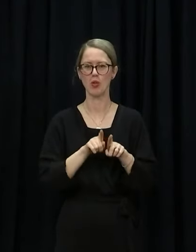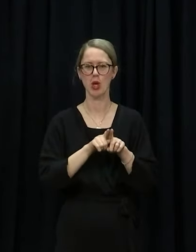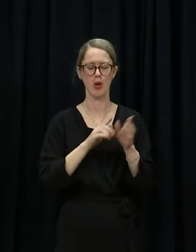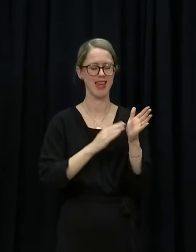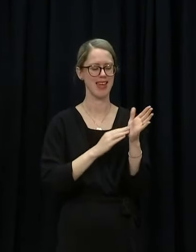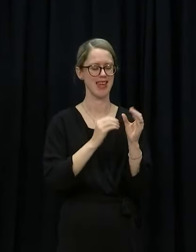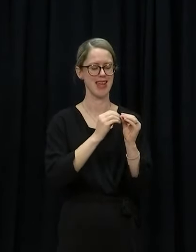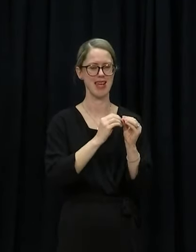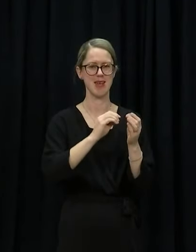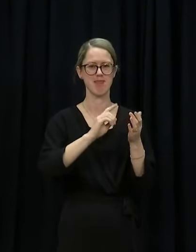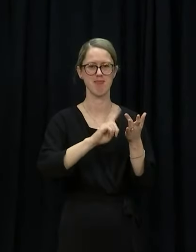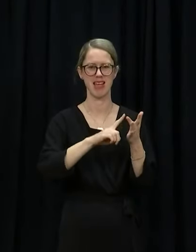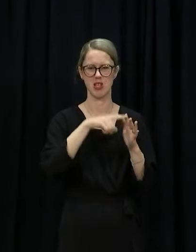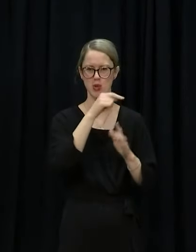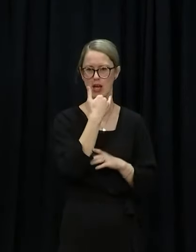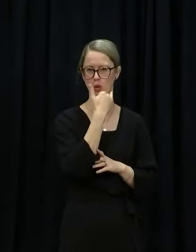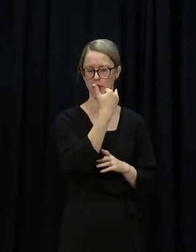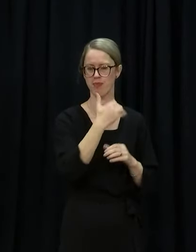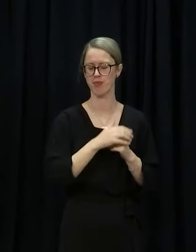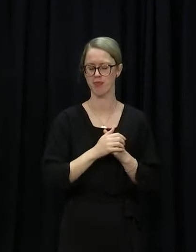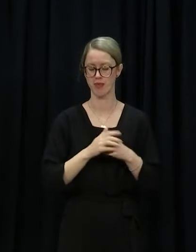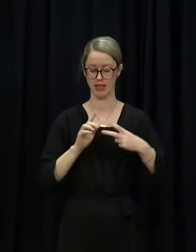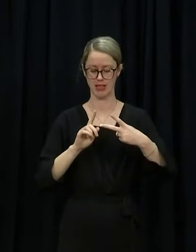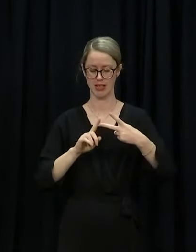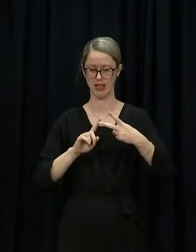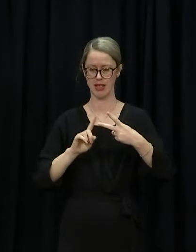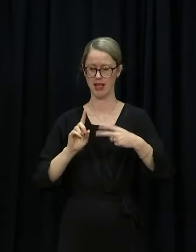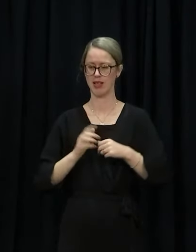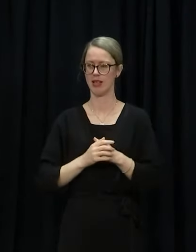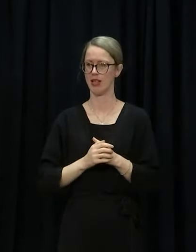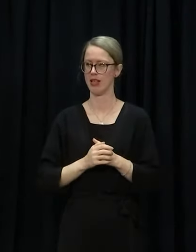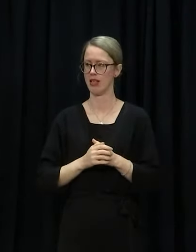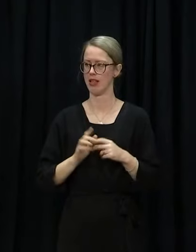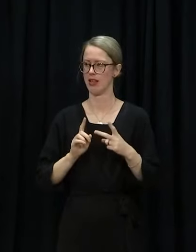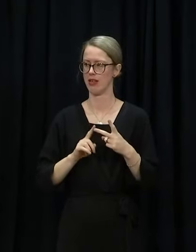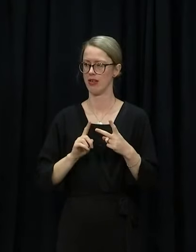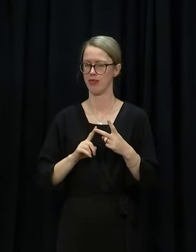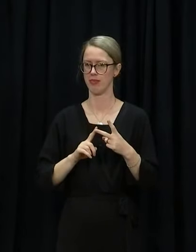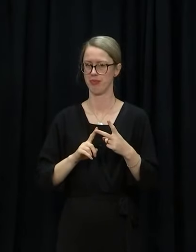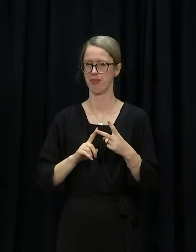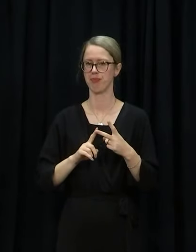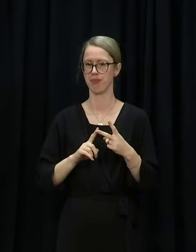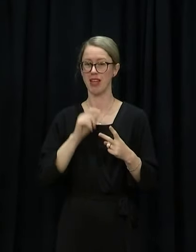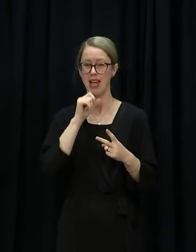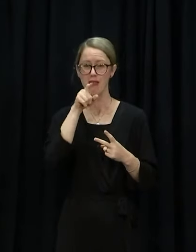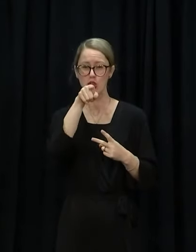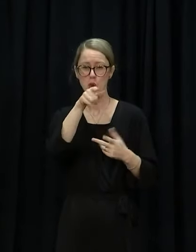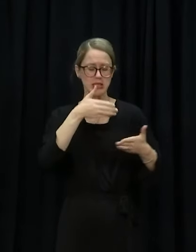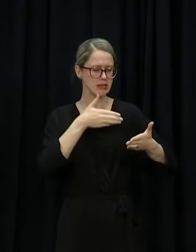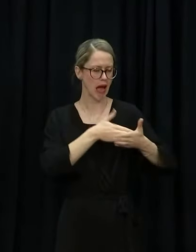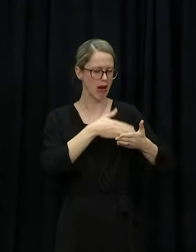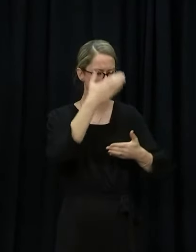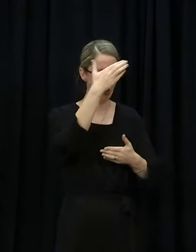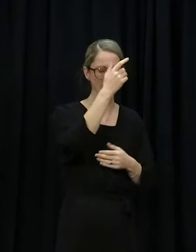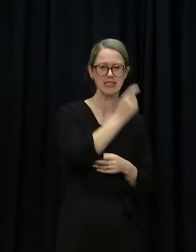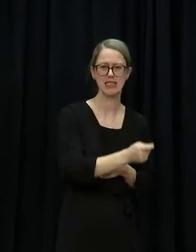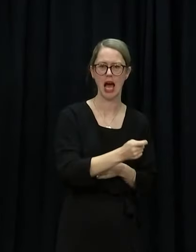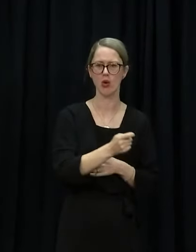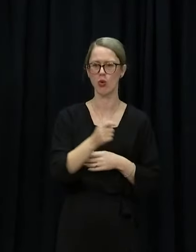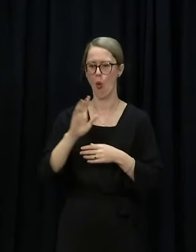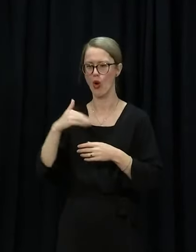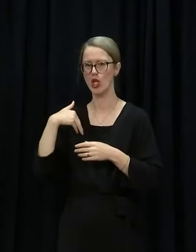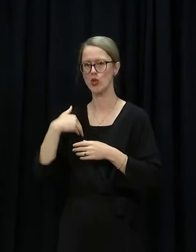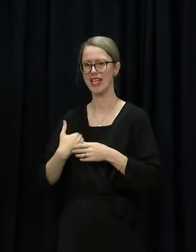Connect. Second, ministers have made a decision to extend the period for air travel from Queenstown and the Cook Strait Ferry